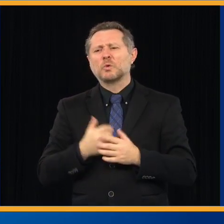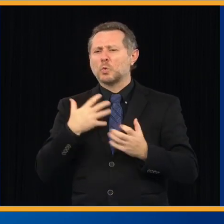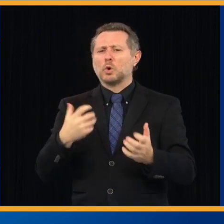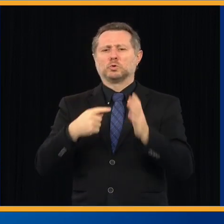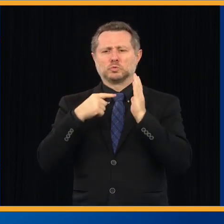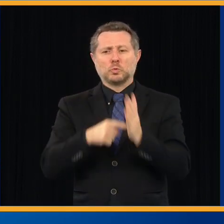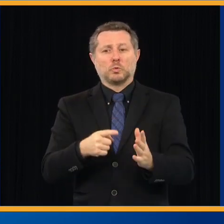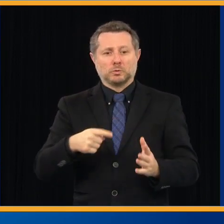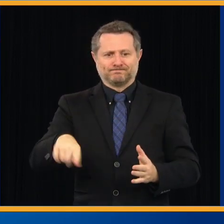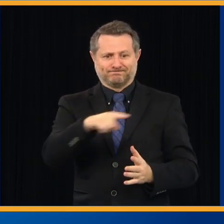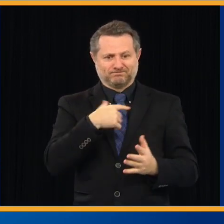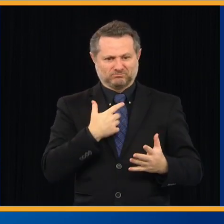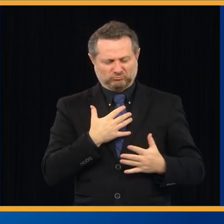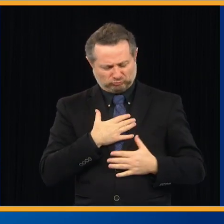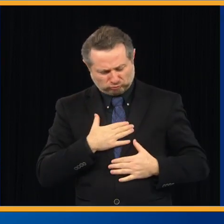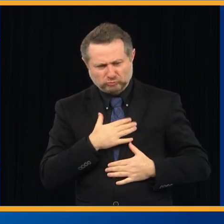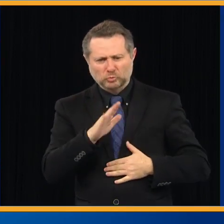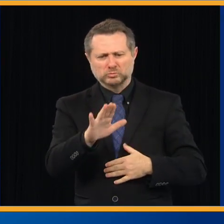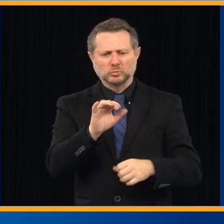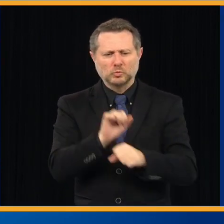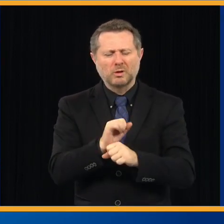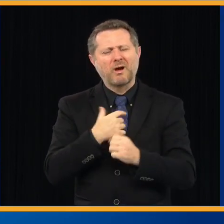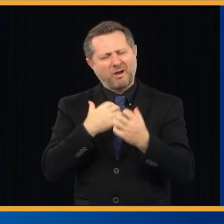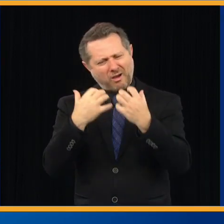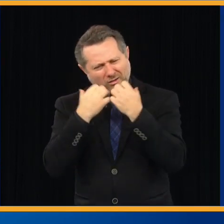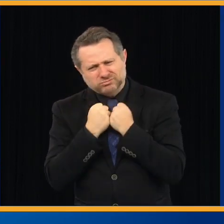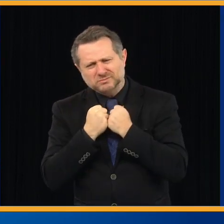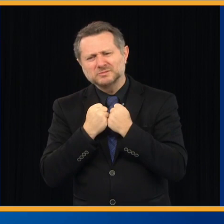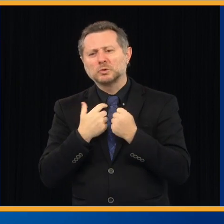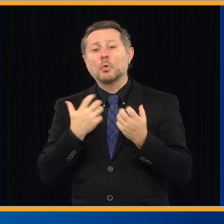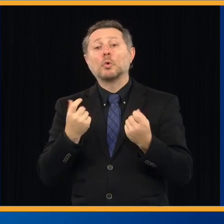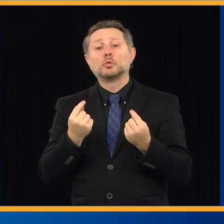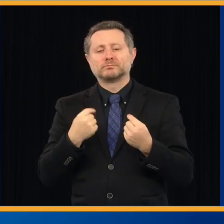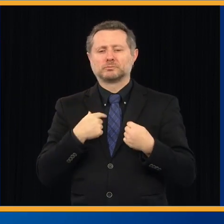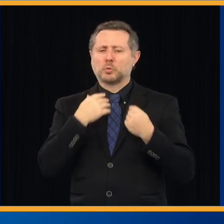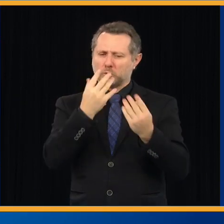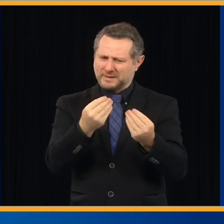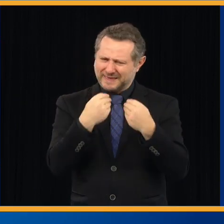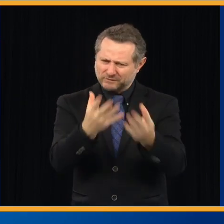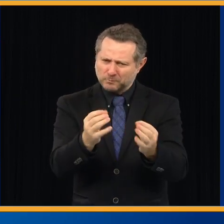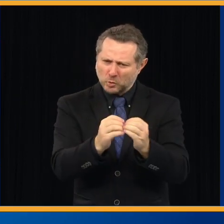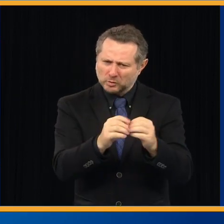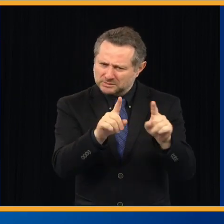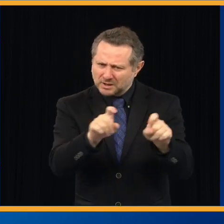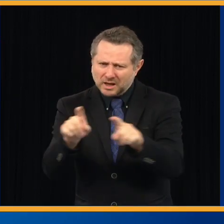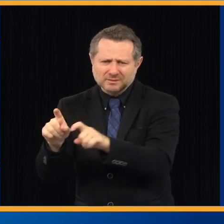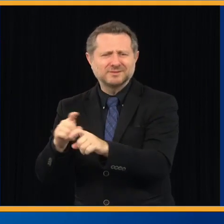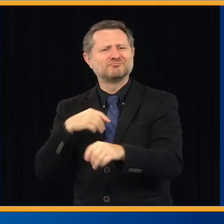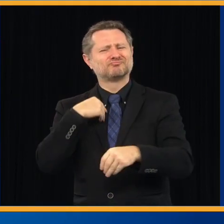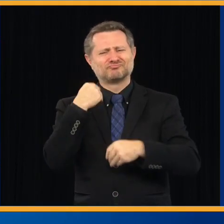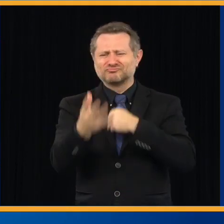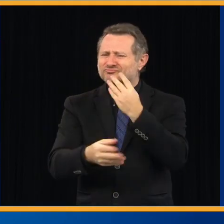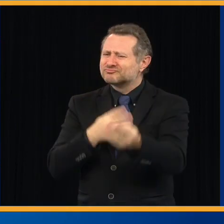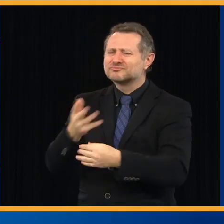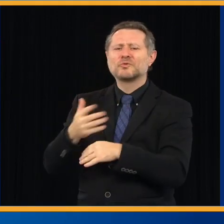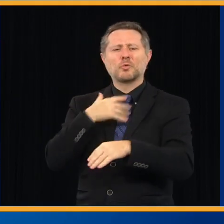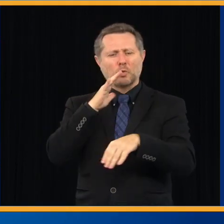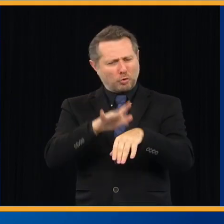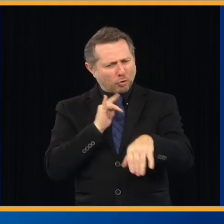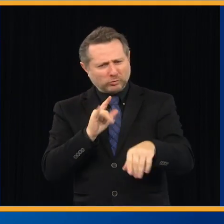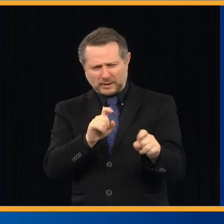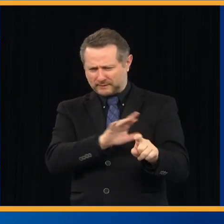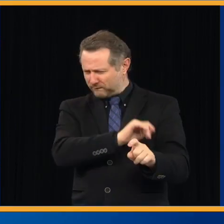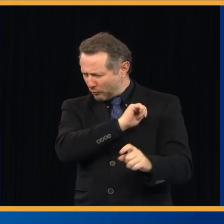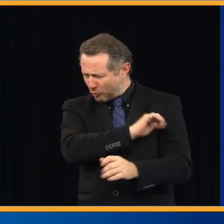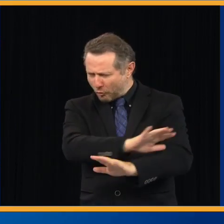do. And we're going to be doing that with more testing and more resources. That's going to be going on right now. And